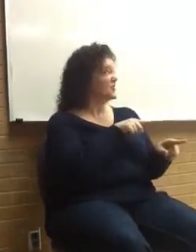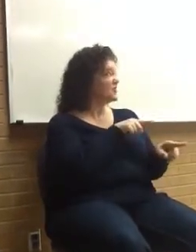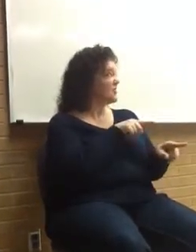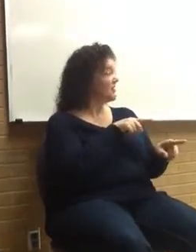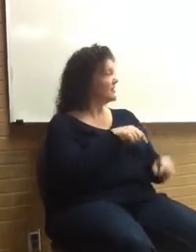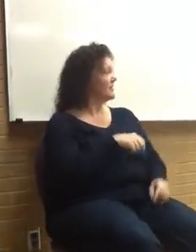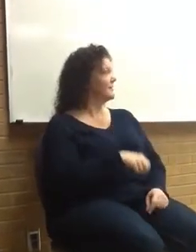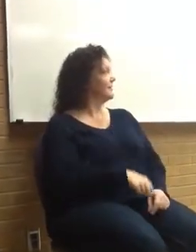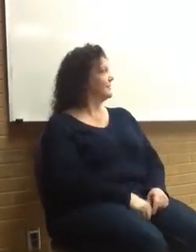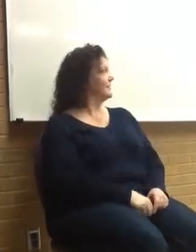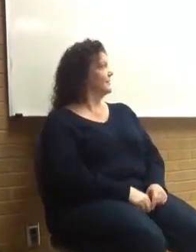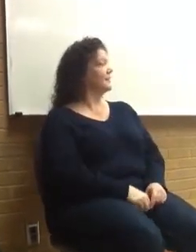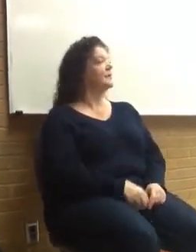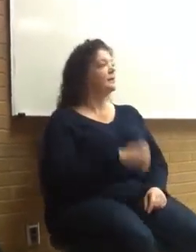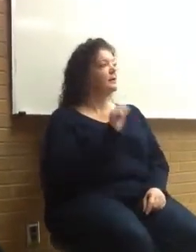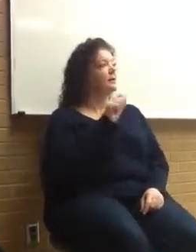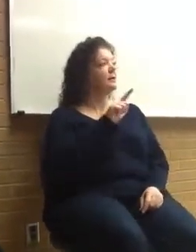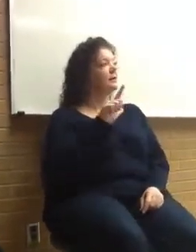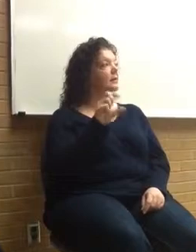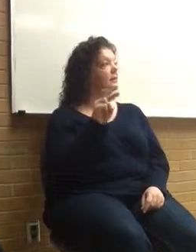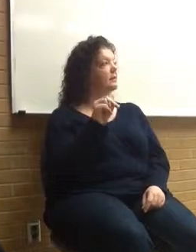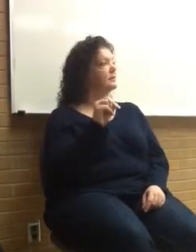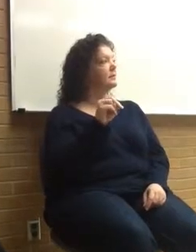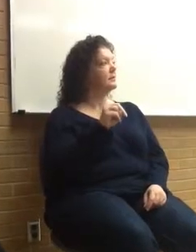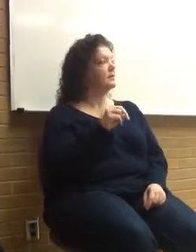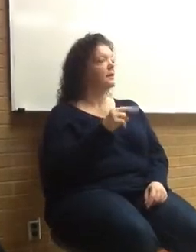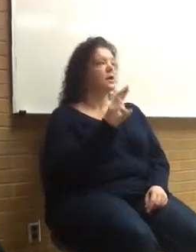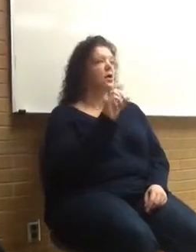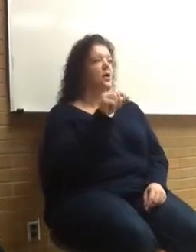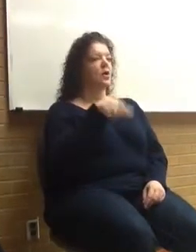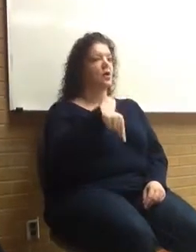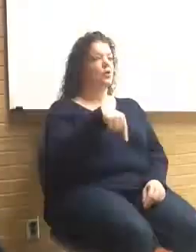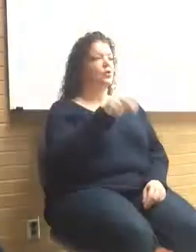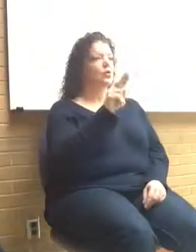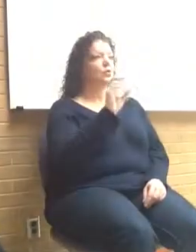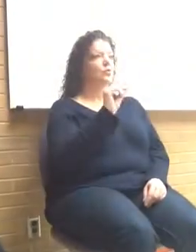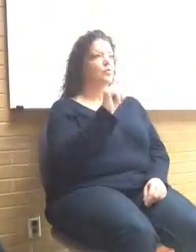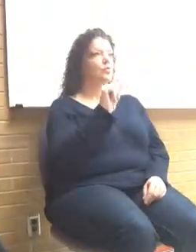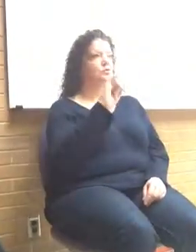Alan, 3 is? Quotient. Excellent. Could you spell it, please?